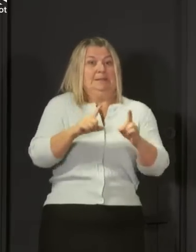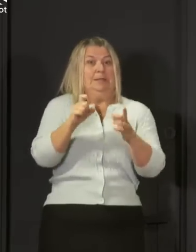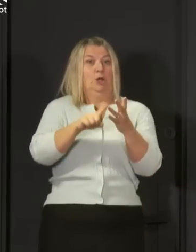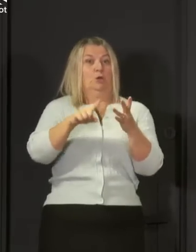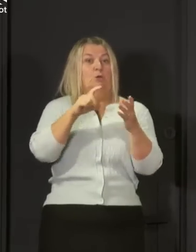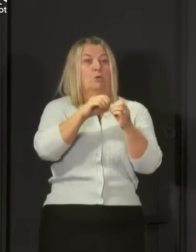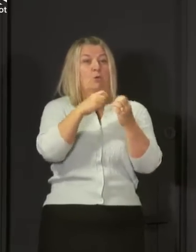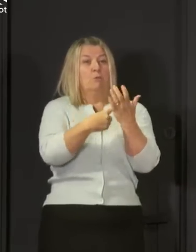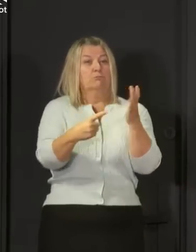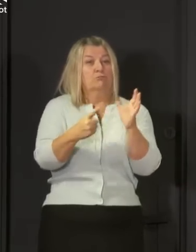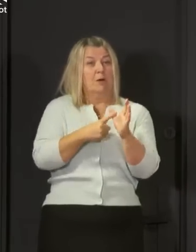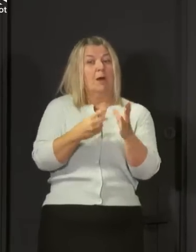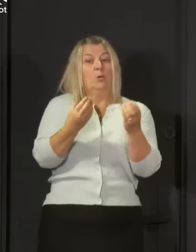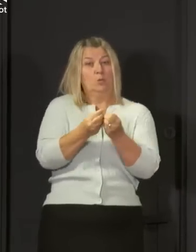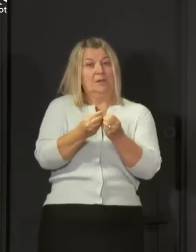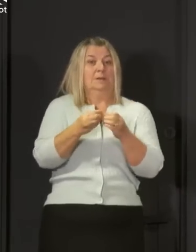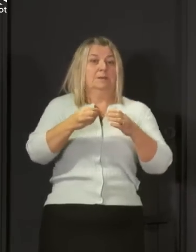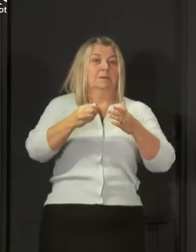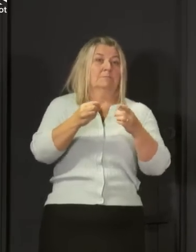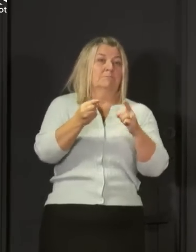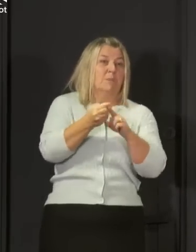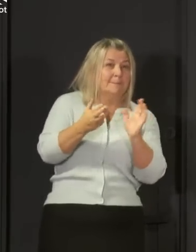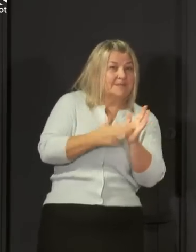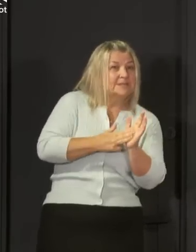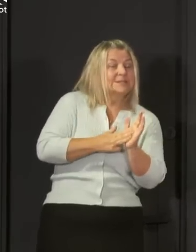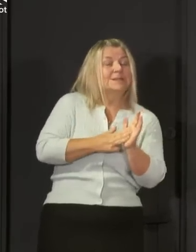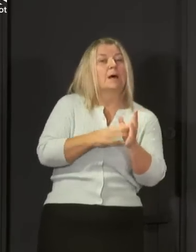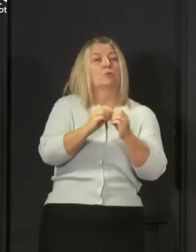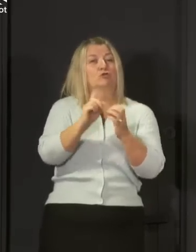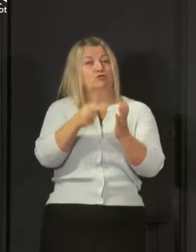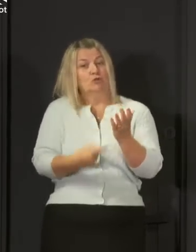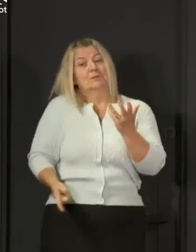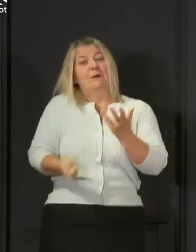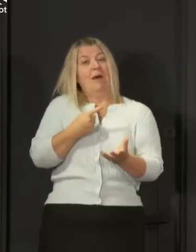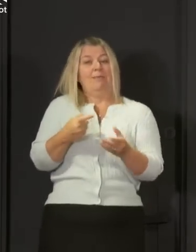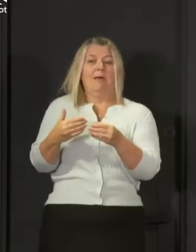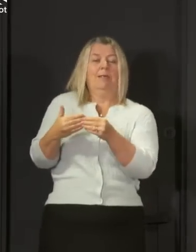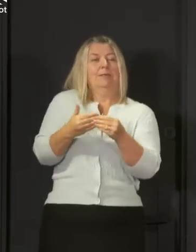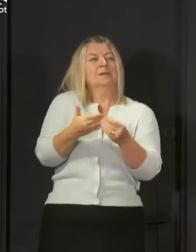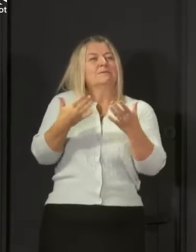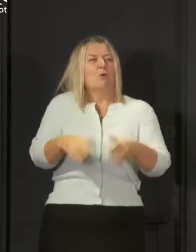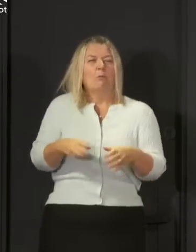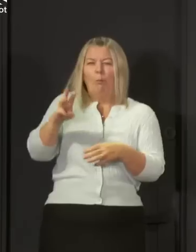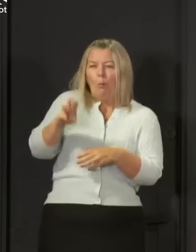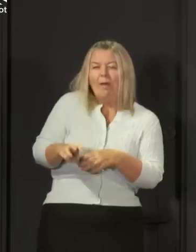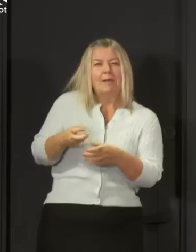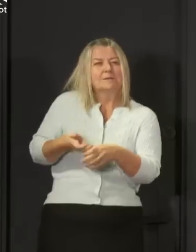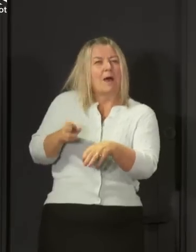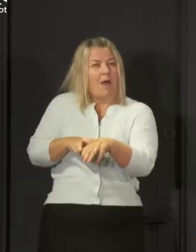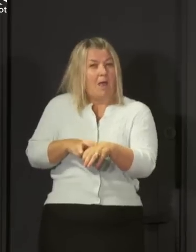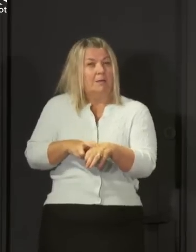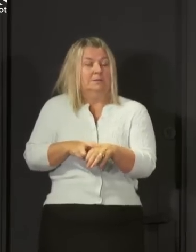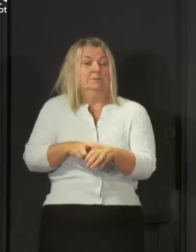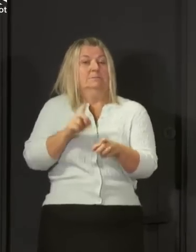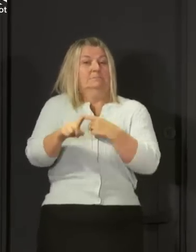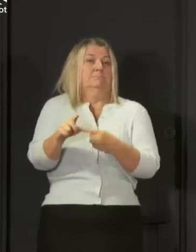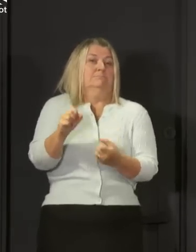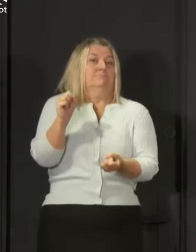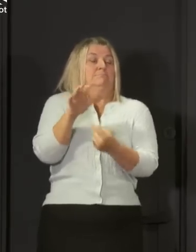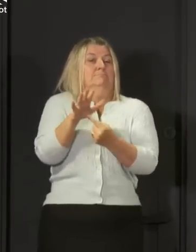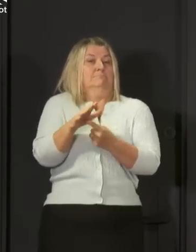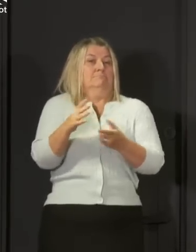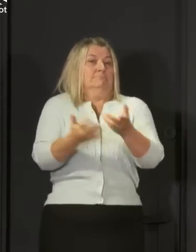and the leaders of the other devolved governments. The main topic of discussion this morning was the UK Government's proposal for